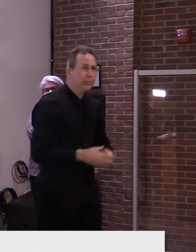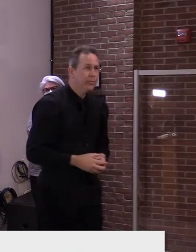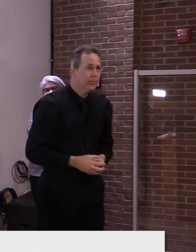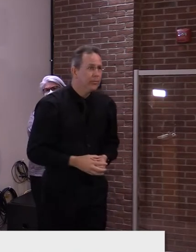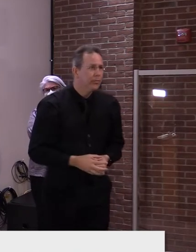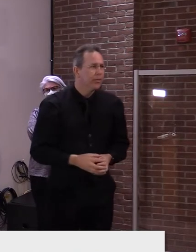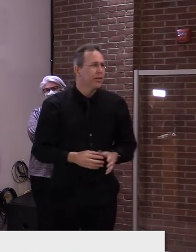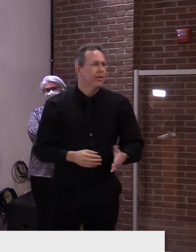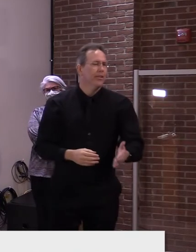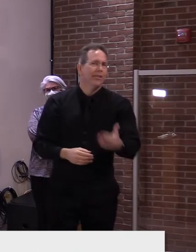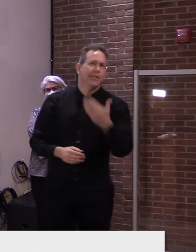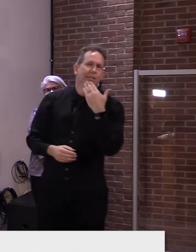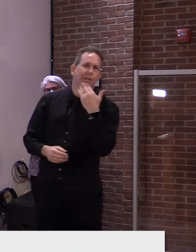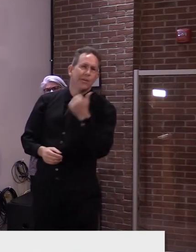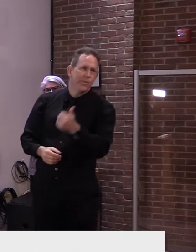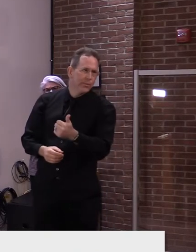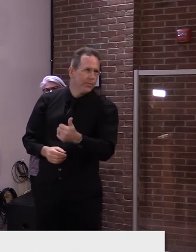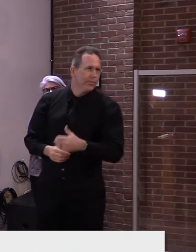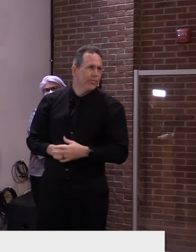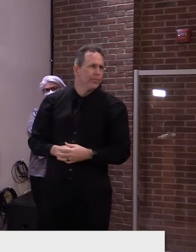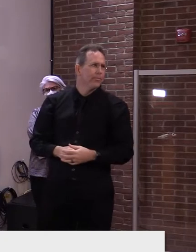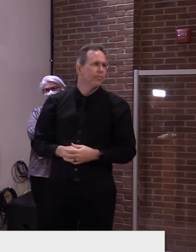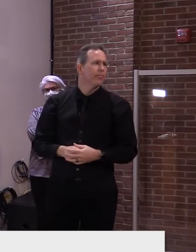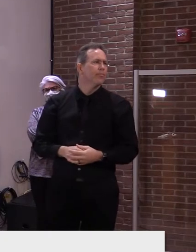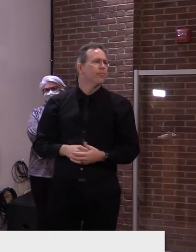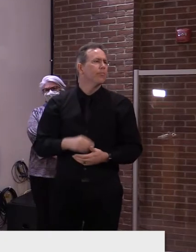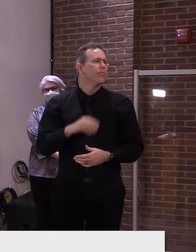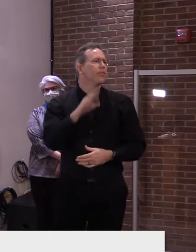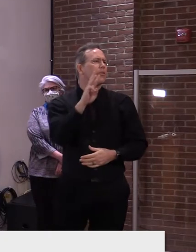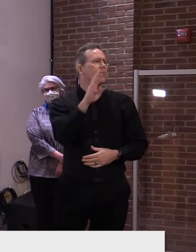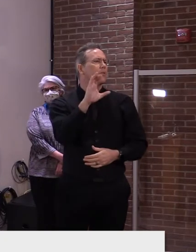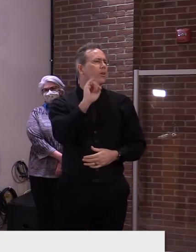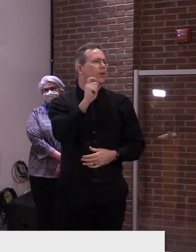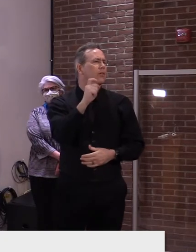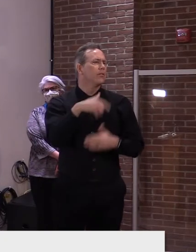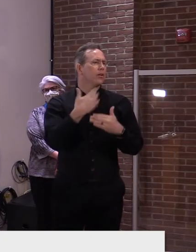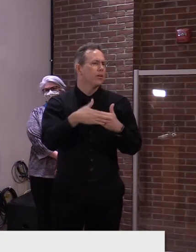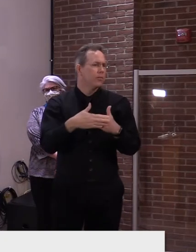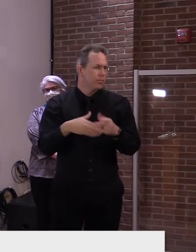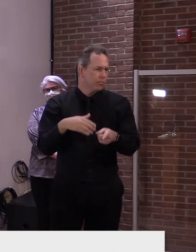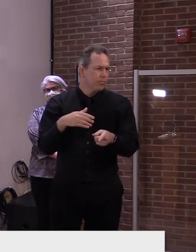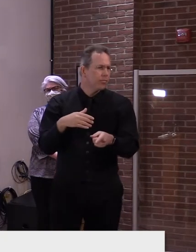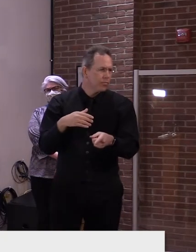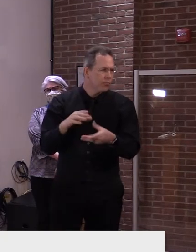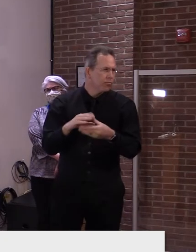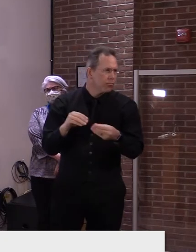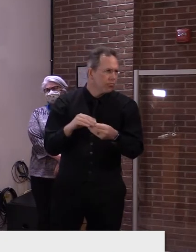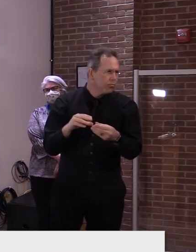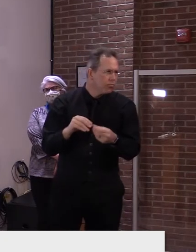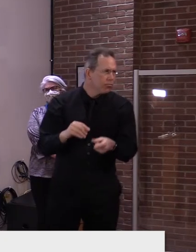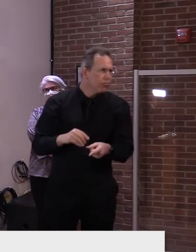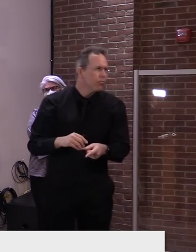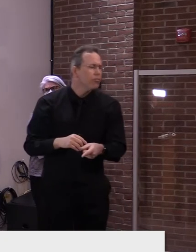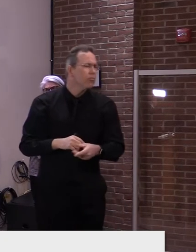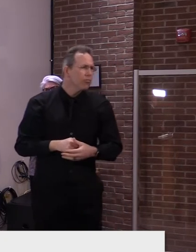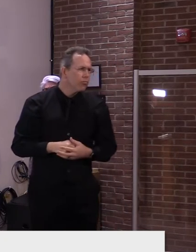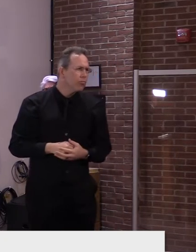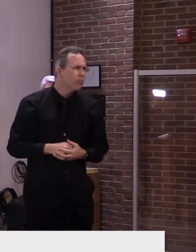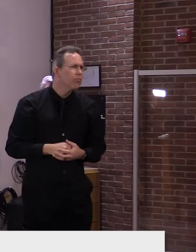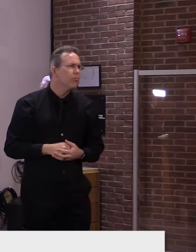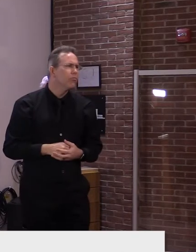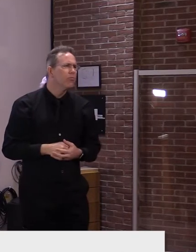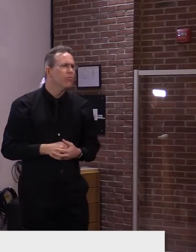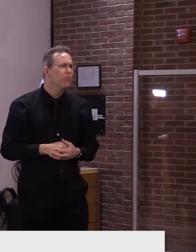WCAX? So, as mentioned earlier, the CDC this morning released its new guidance for schools, shortening the physical distancing guidelines to 3 feet from